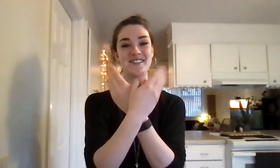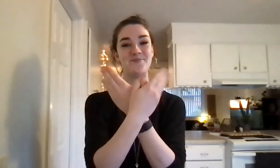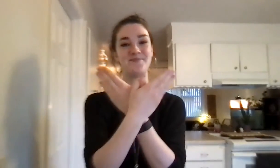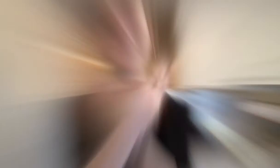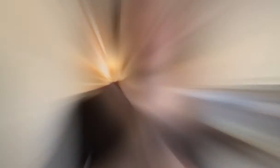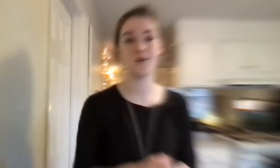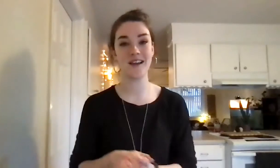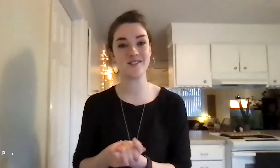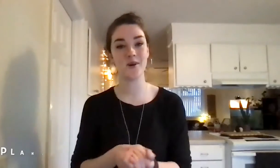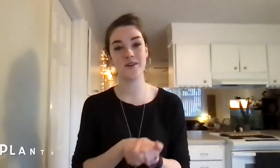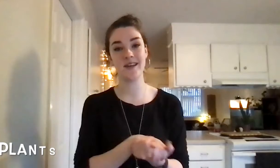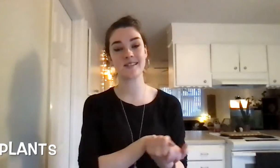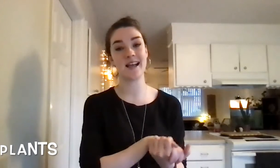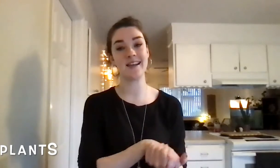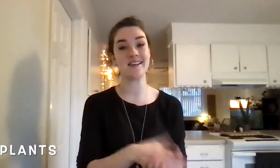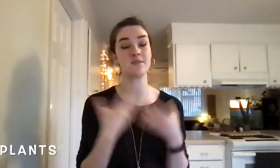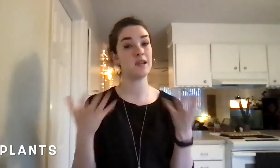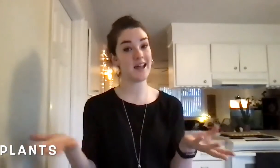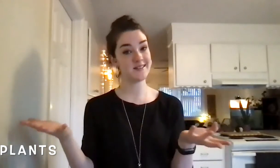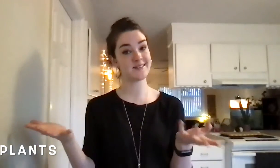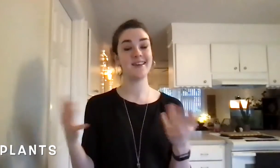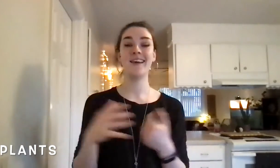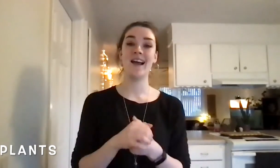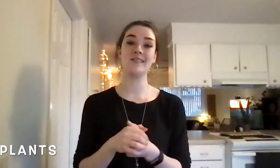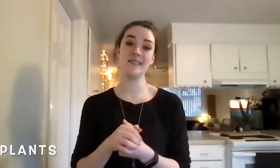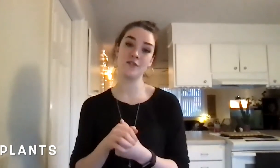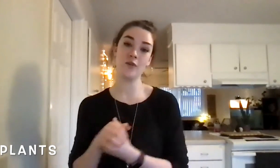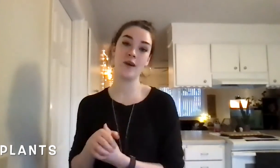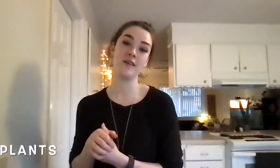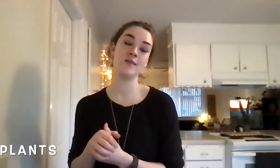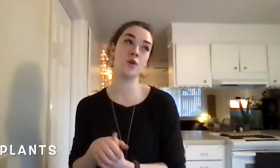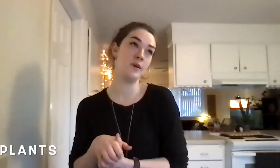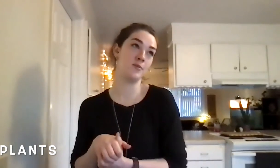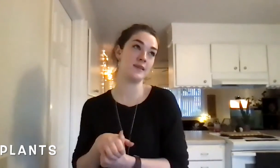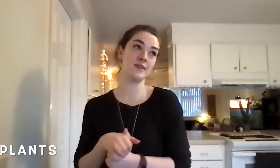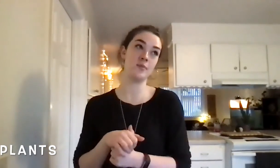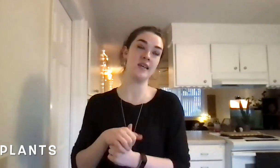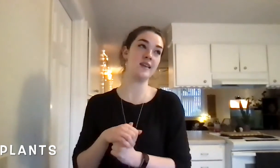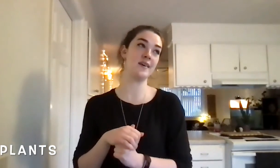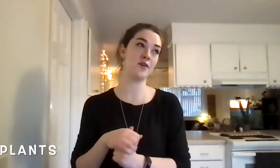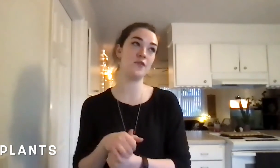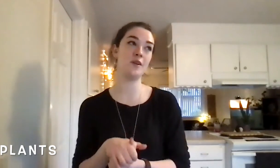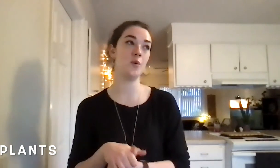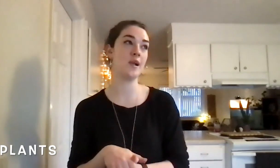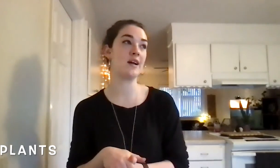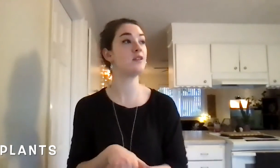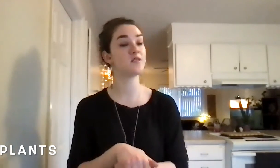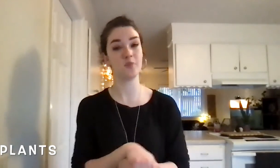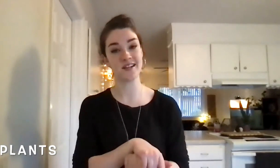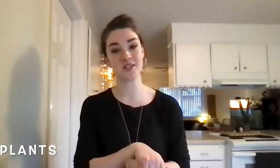Awesome. All right, so our next sign is plants. And seeing as though the weather is warming up a little bit, hopefully we will have lots of plants